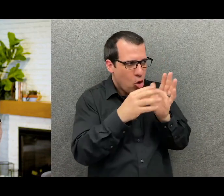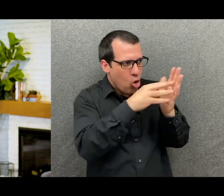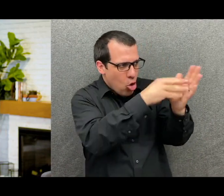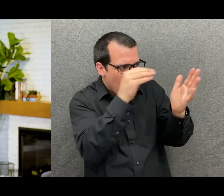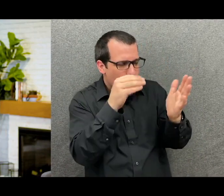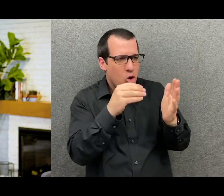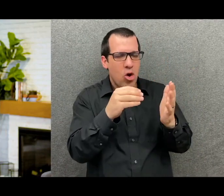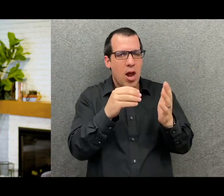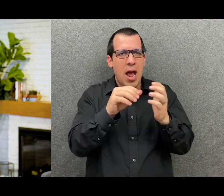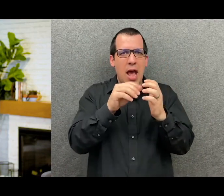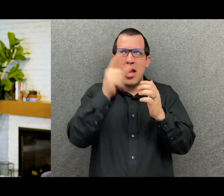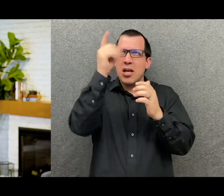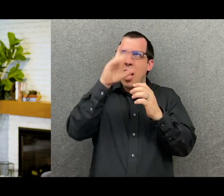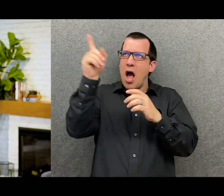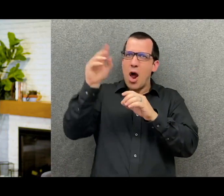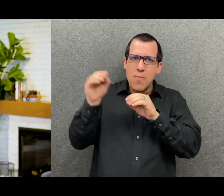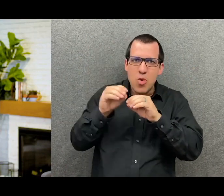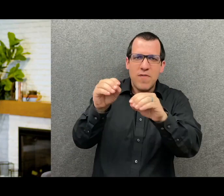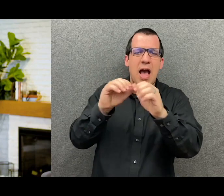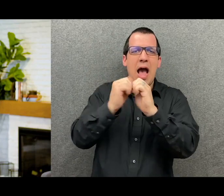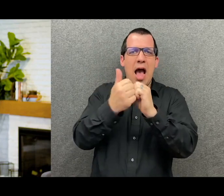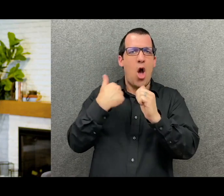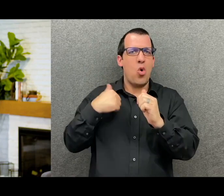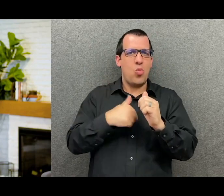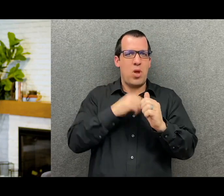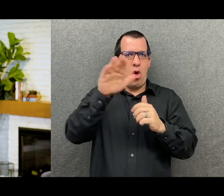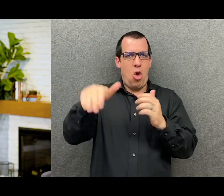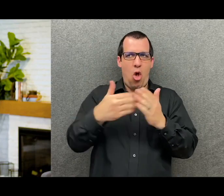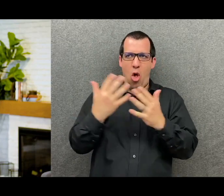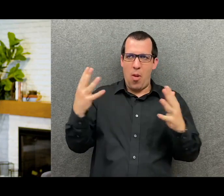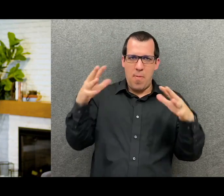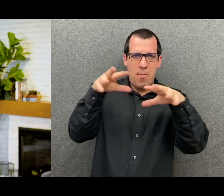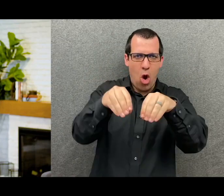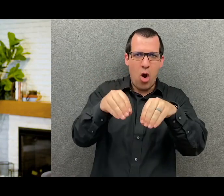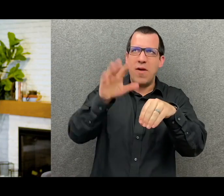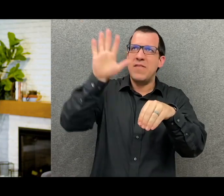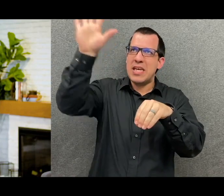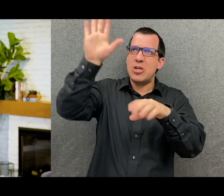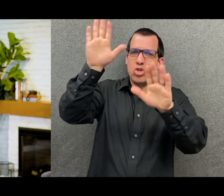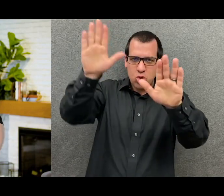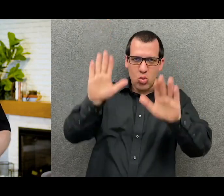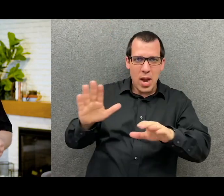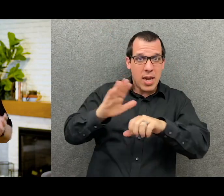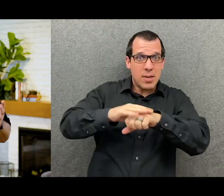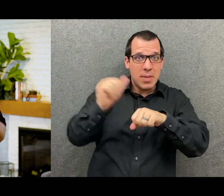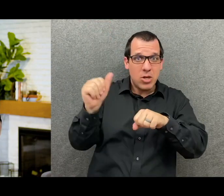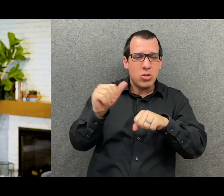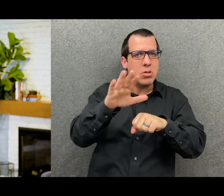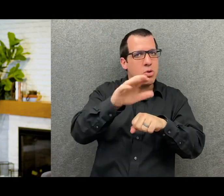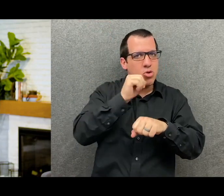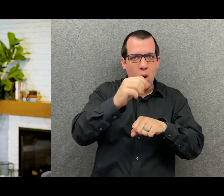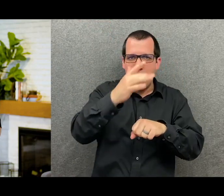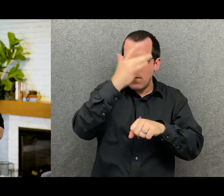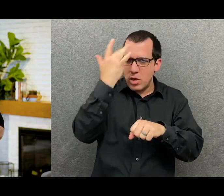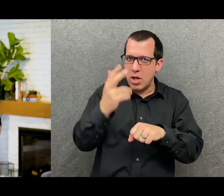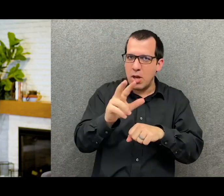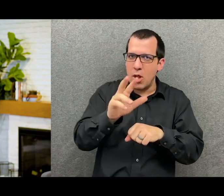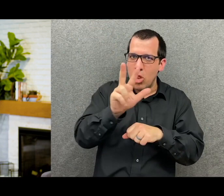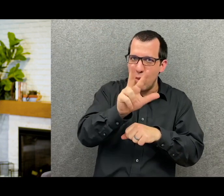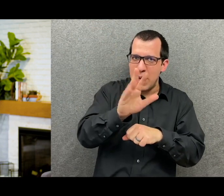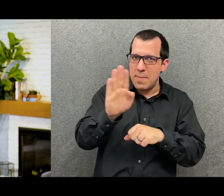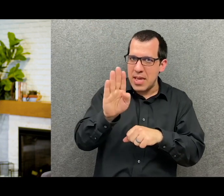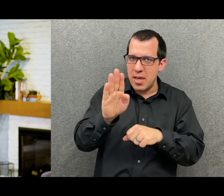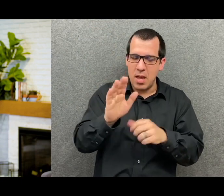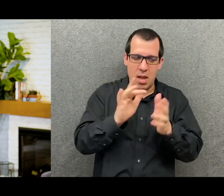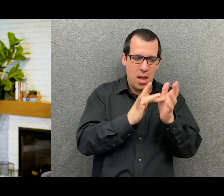other global leaders, to learn from each other, to hear how God is moving and how we can all be a part of His